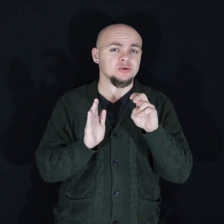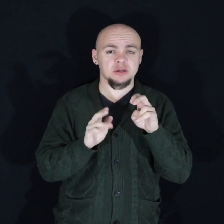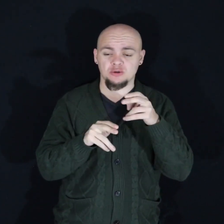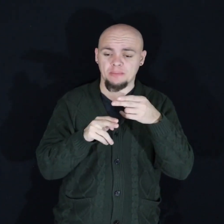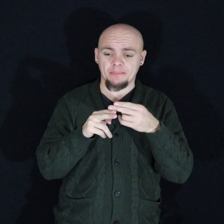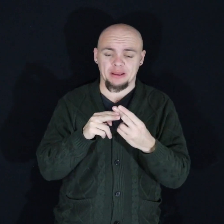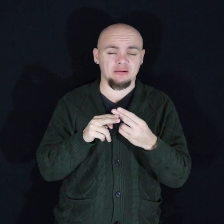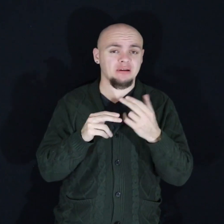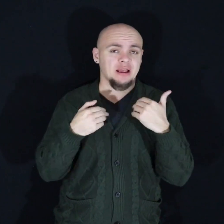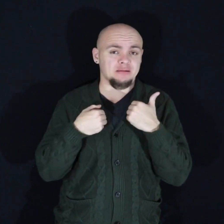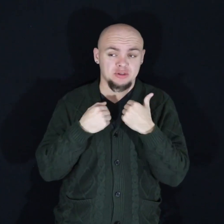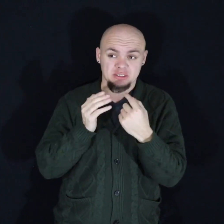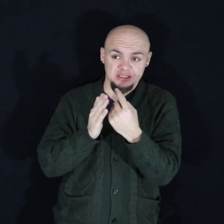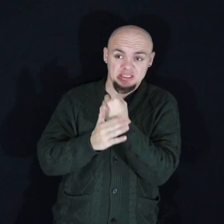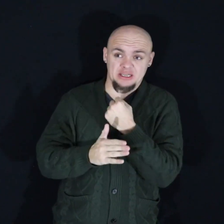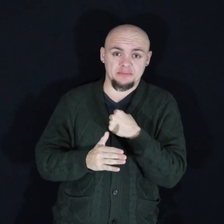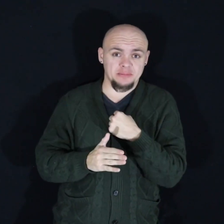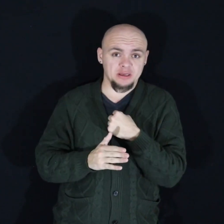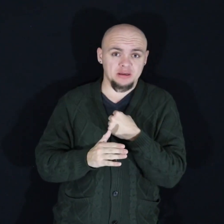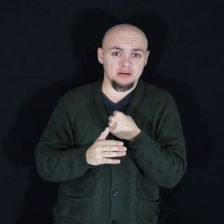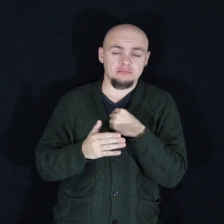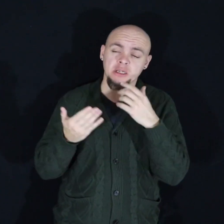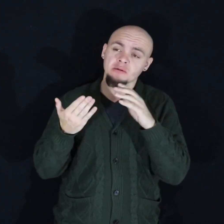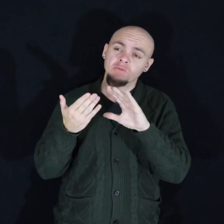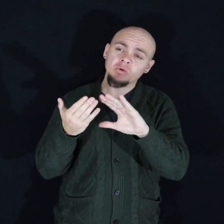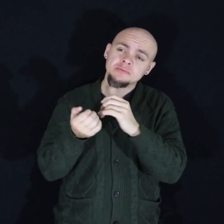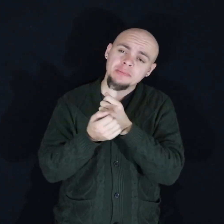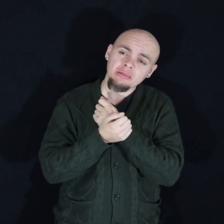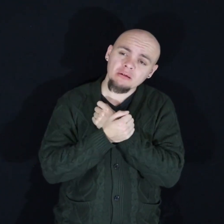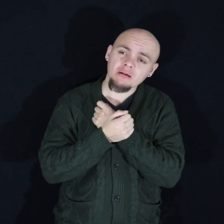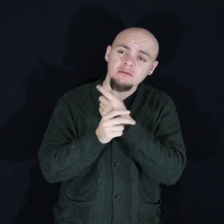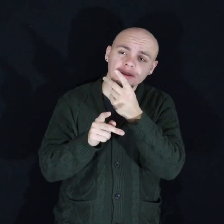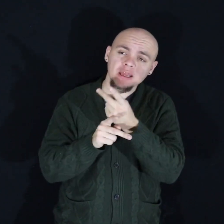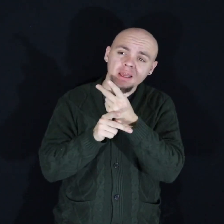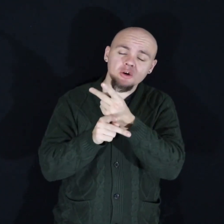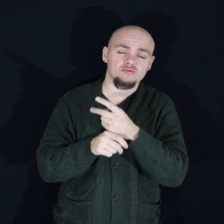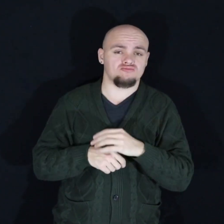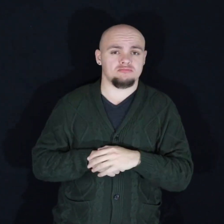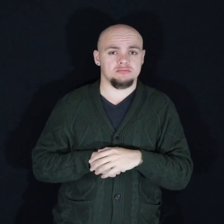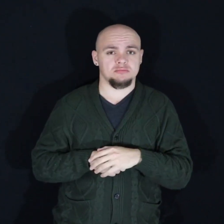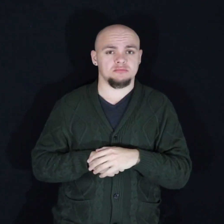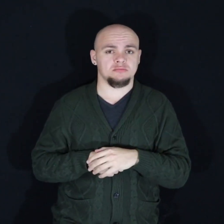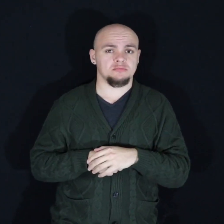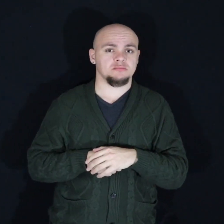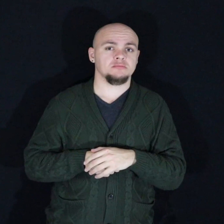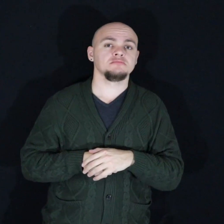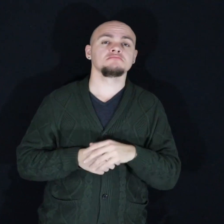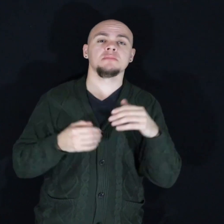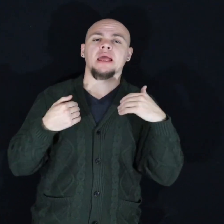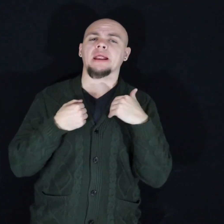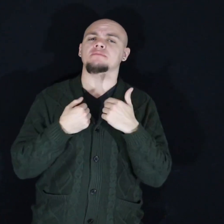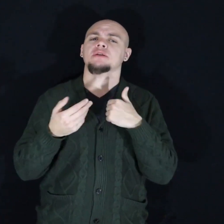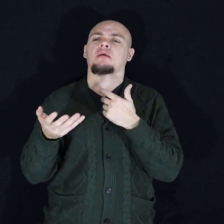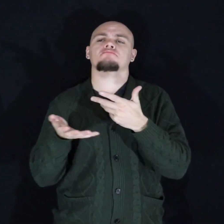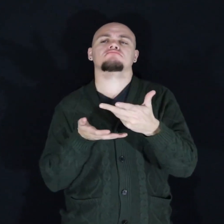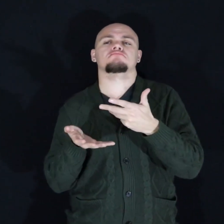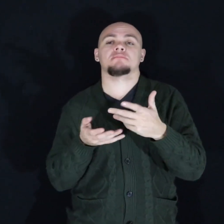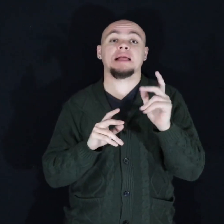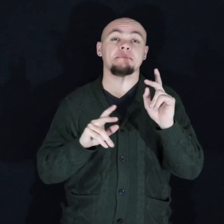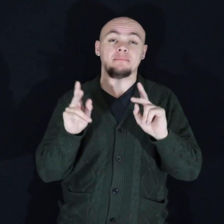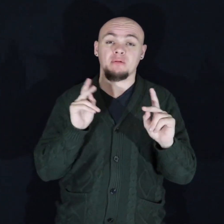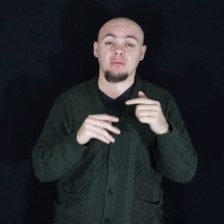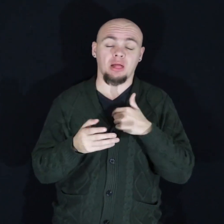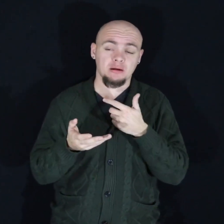me. Yet I approach with love and care. And as I work with animals, I also work with